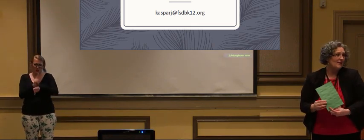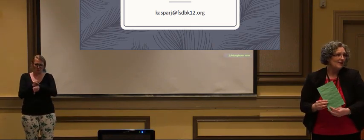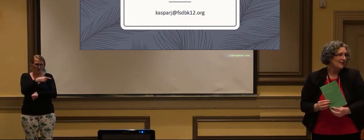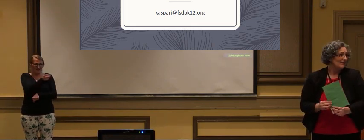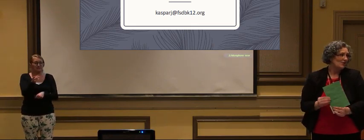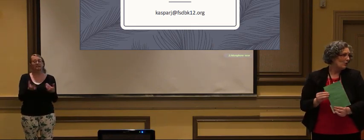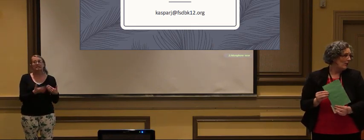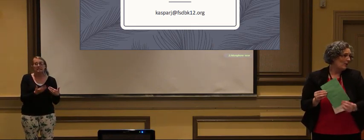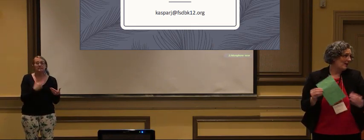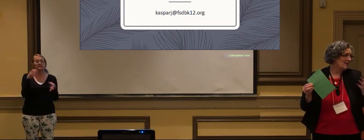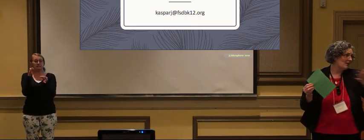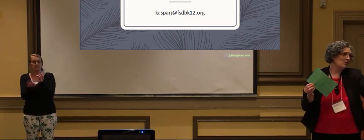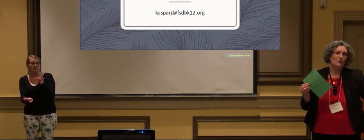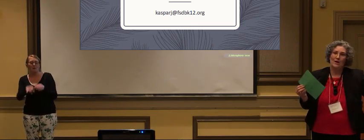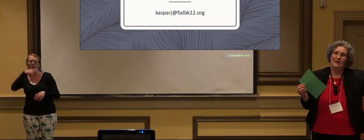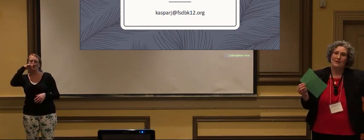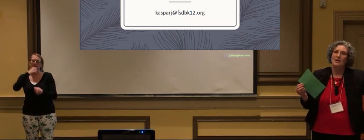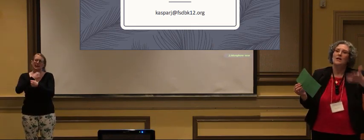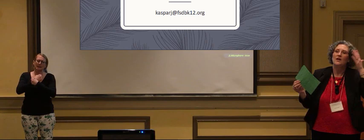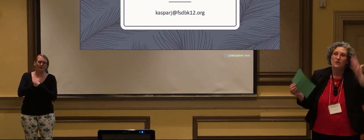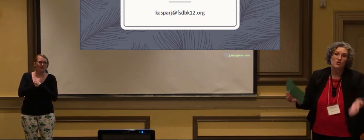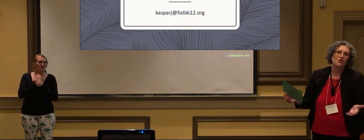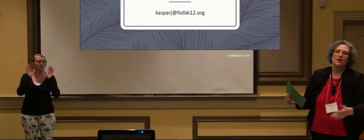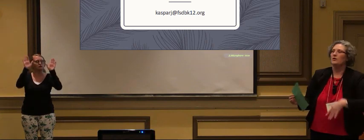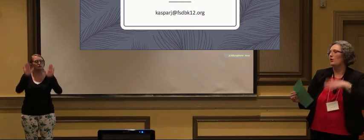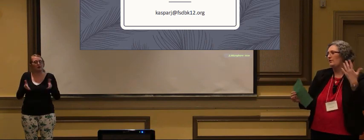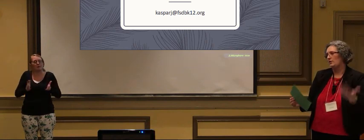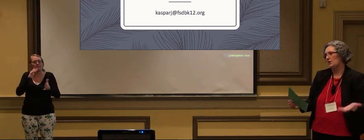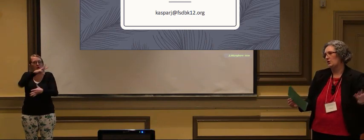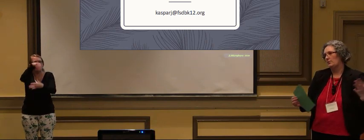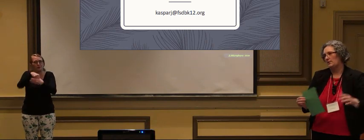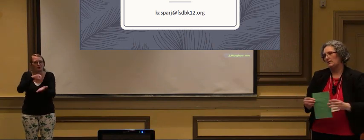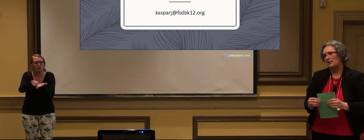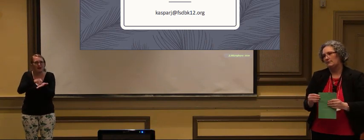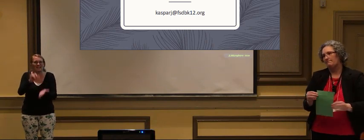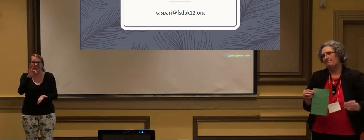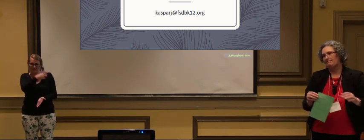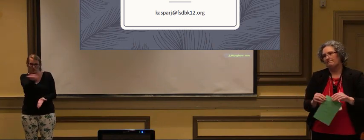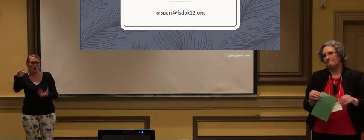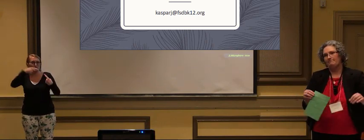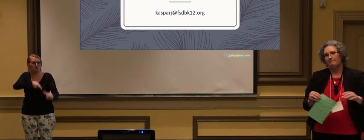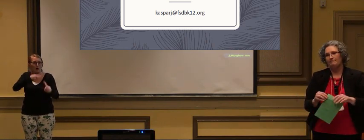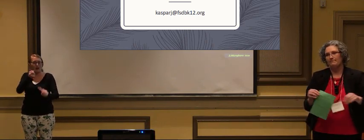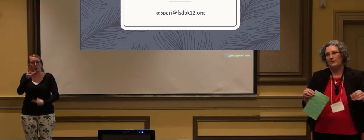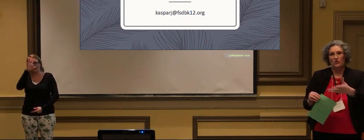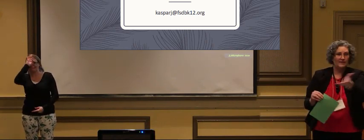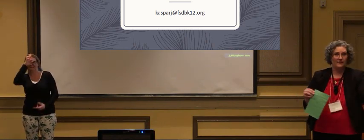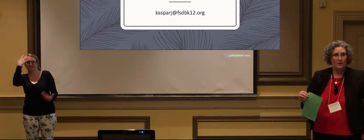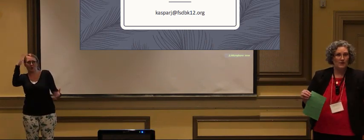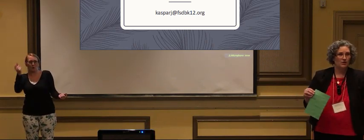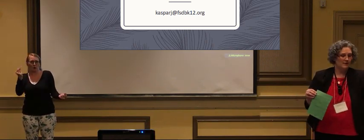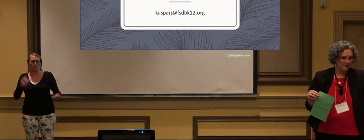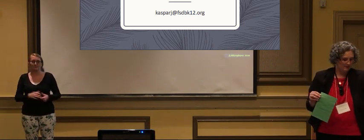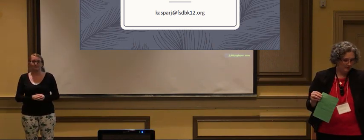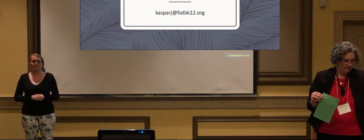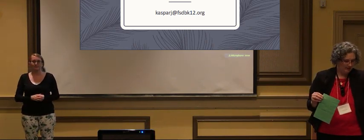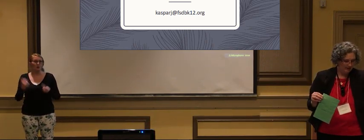love it. It's a great way to include writing if you're struggling or if you're not sure what to say. Do you guys have any questions?